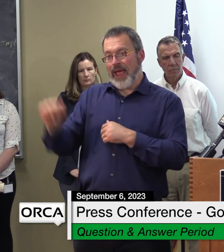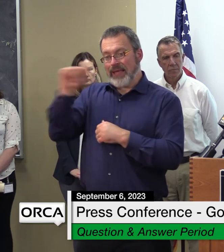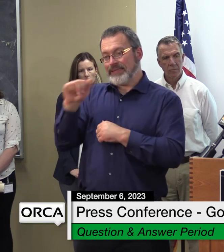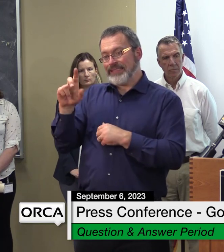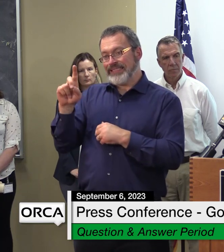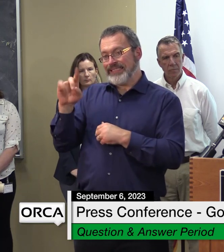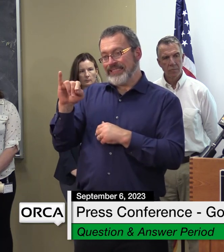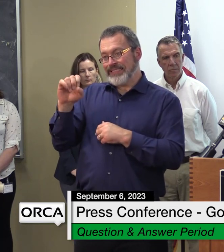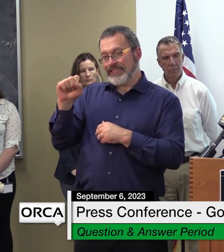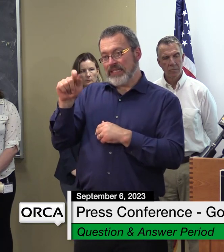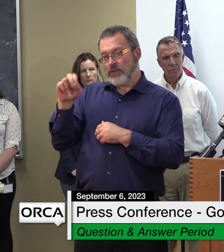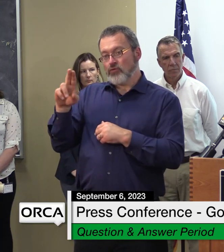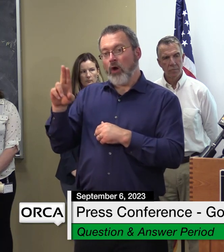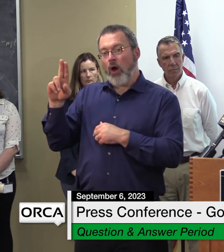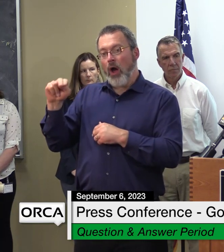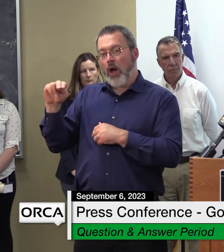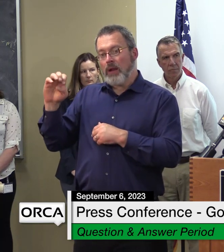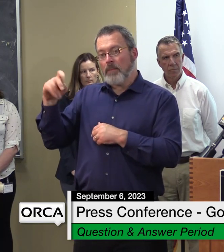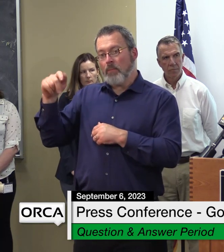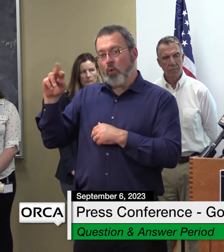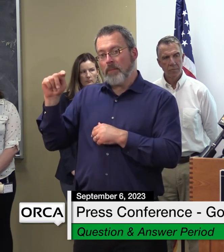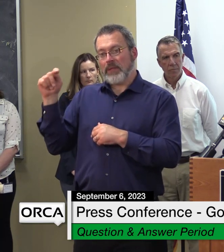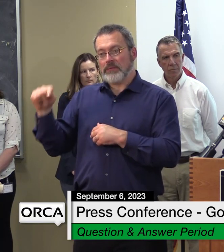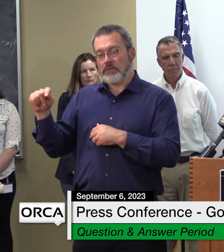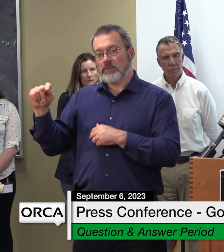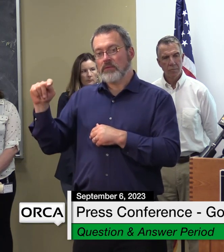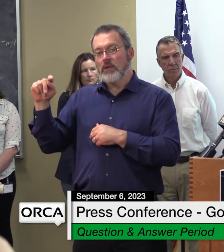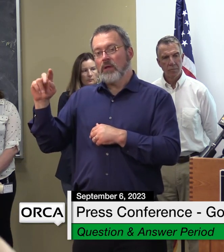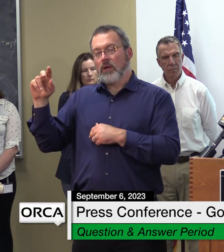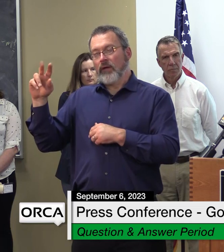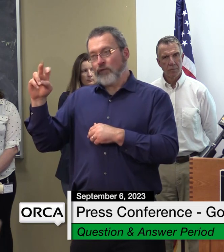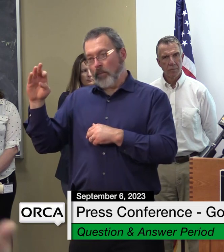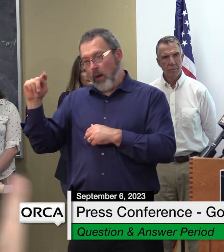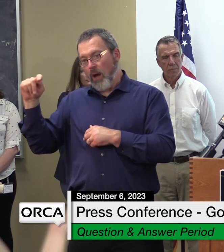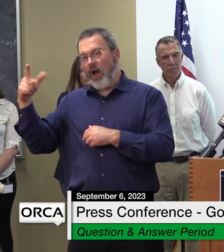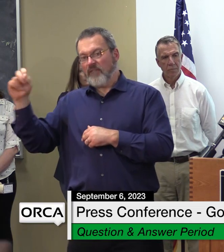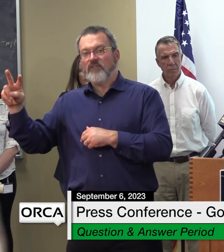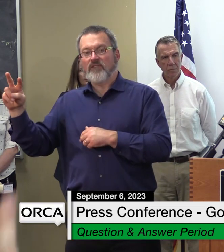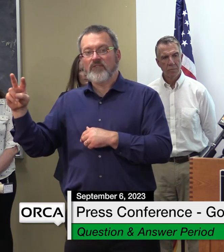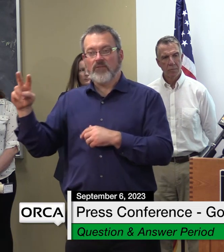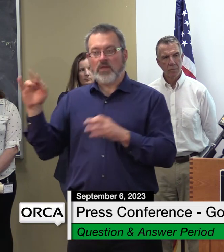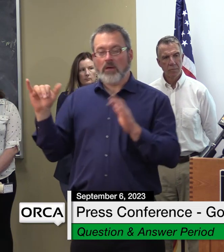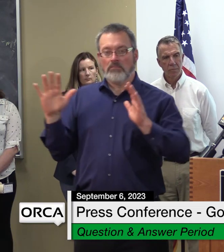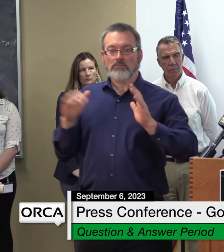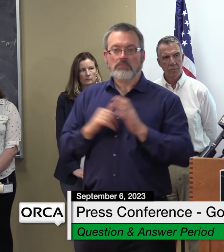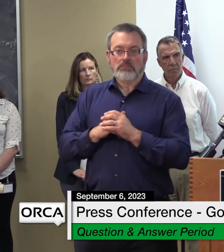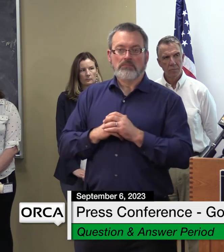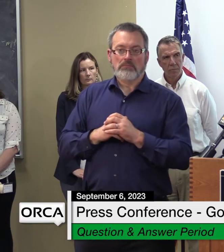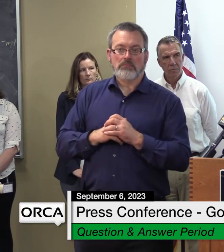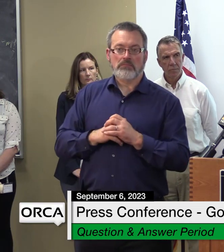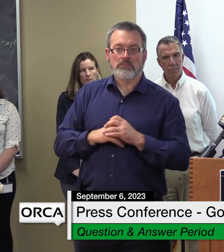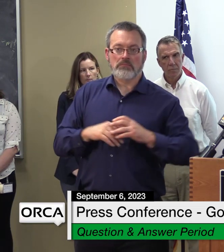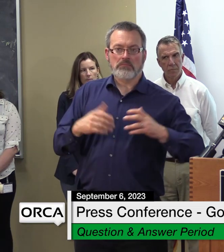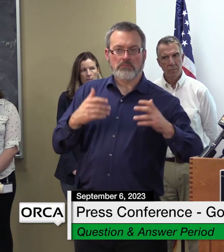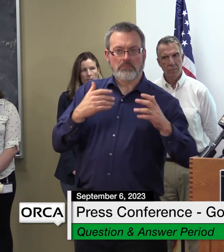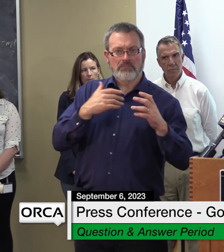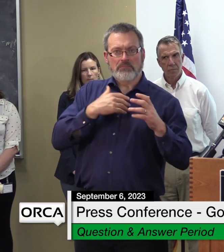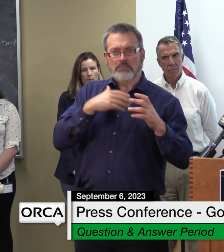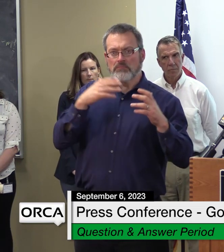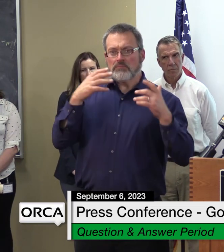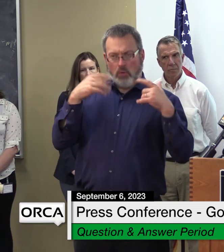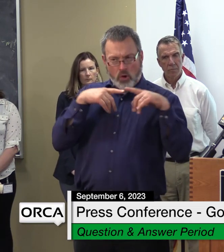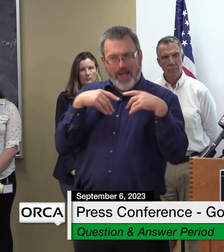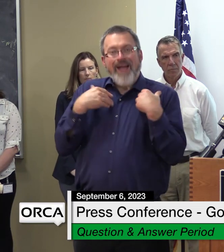labor.disasterunemployment@vermont.gov. And there's also more information online at our website. We also do provide translation and interpretation services for